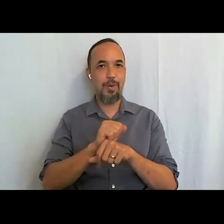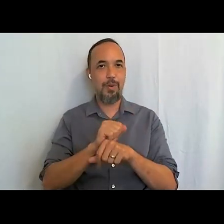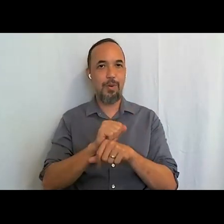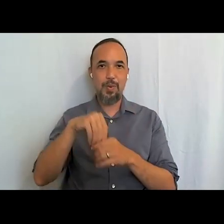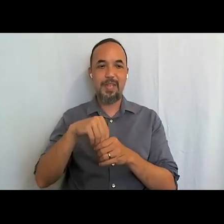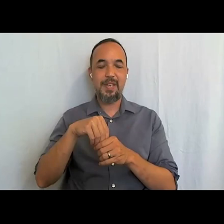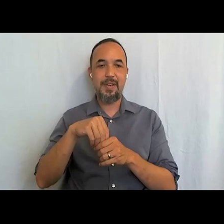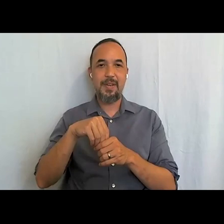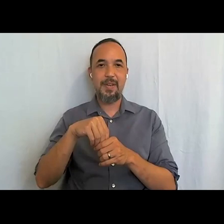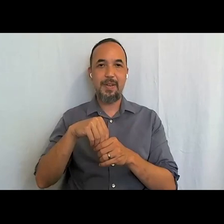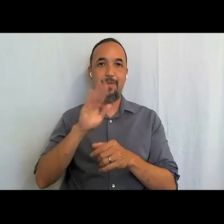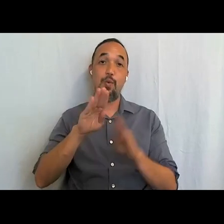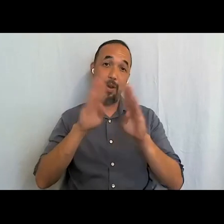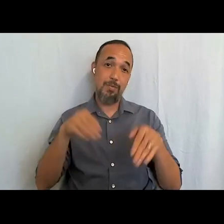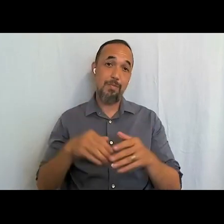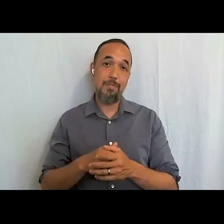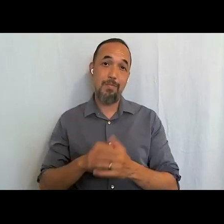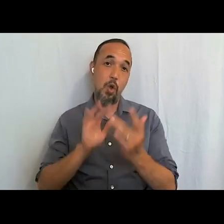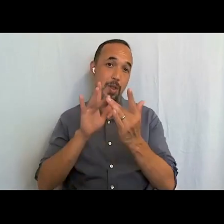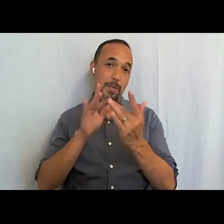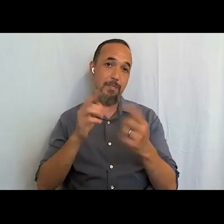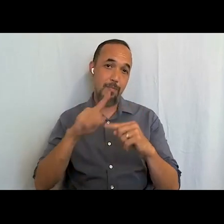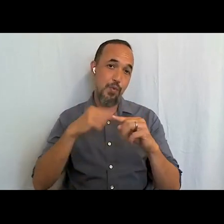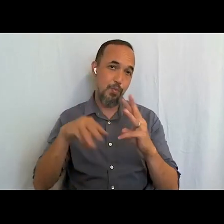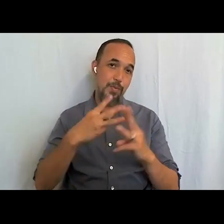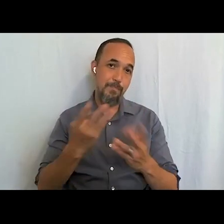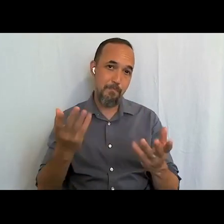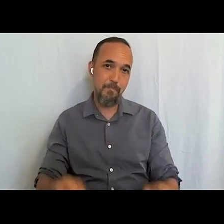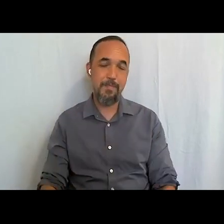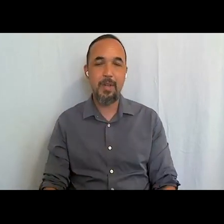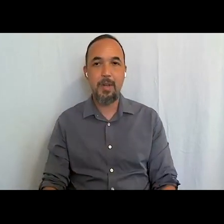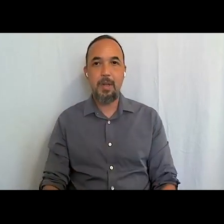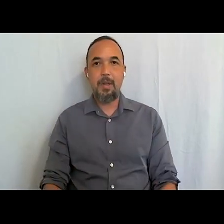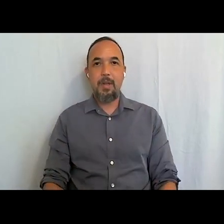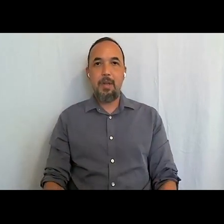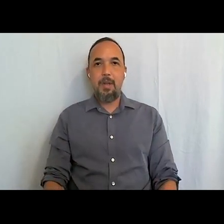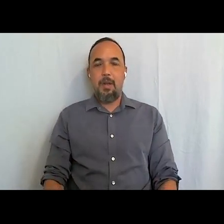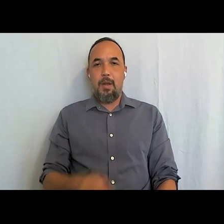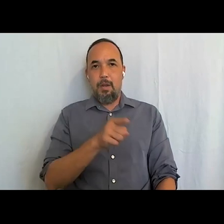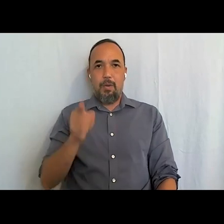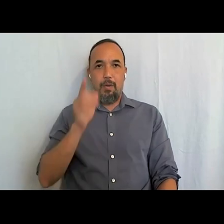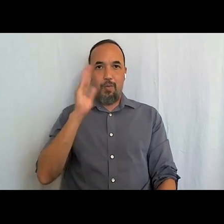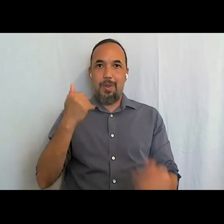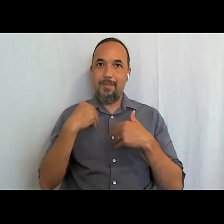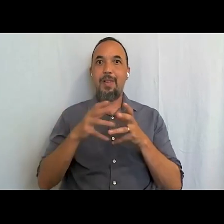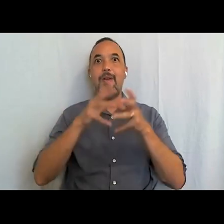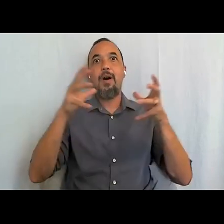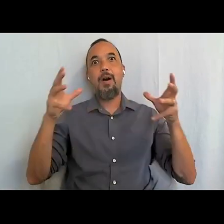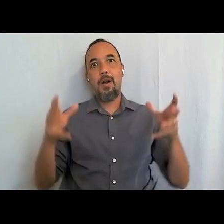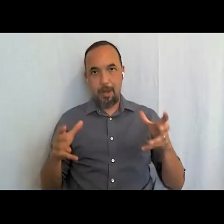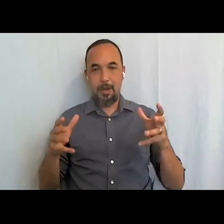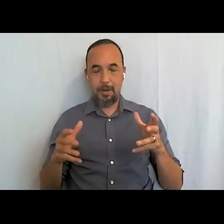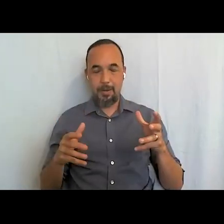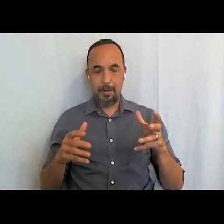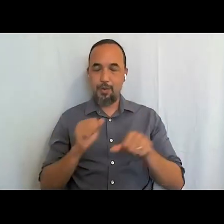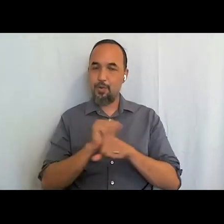from home, digitally, around the world, okay? You are going to have a lot that you have to work on right from